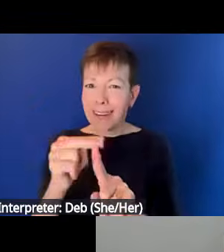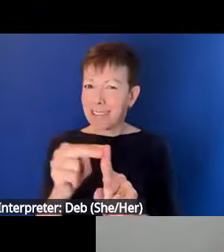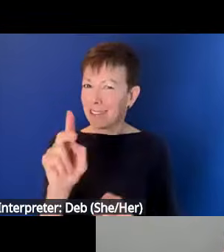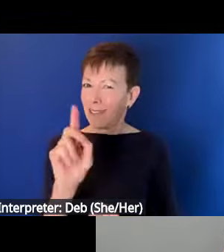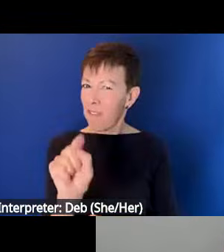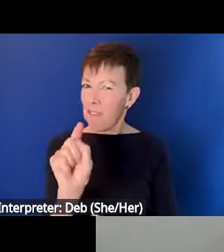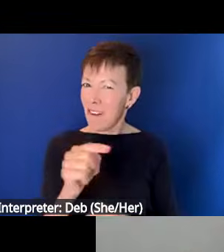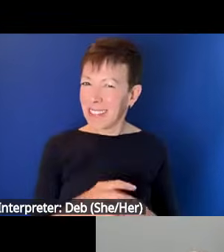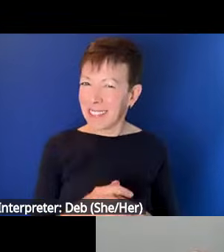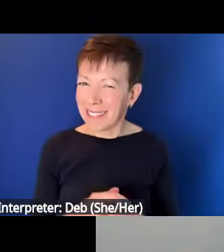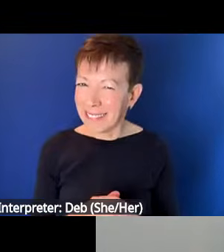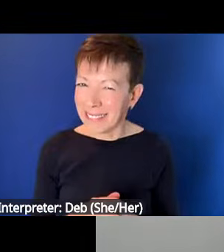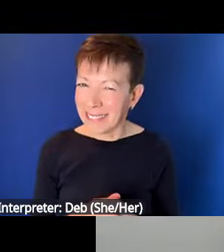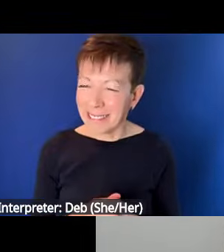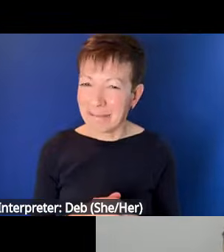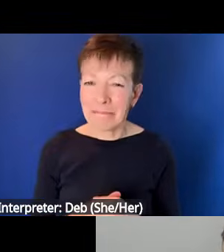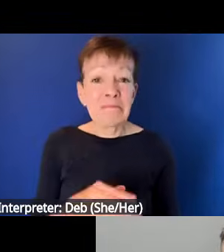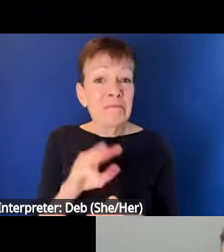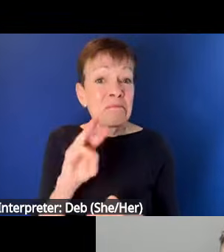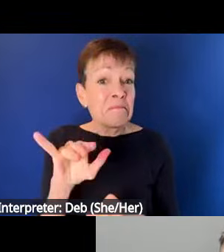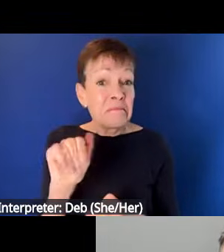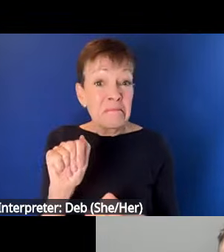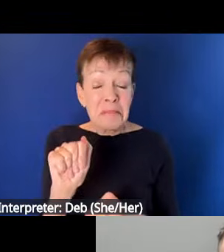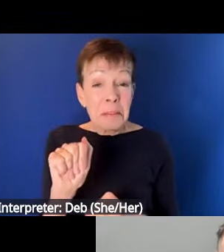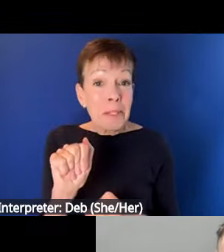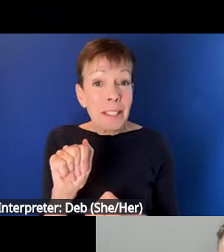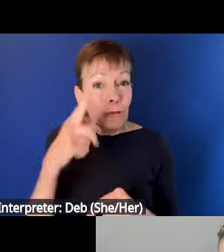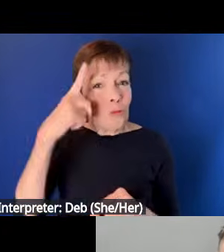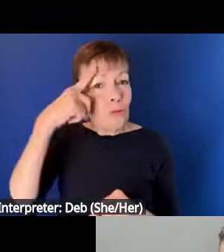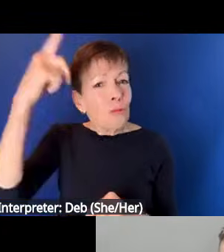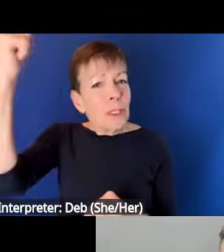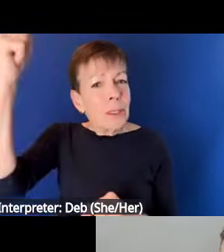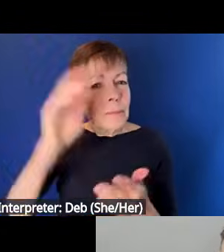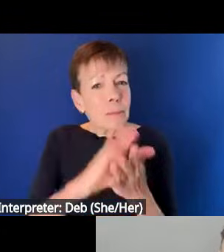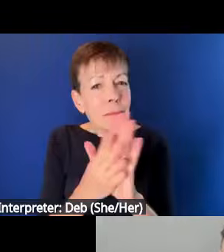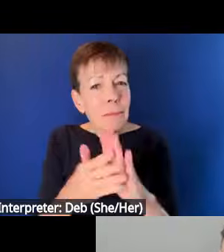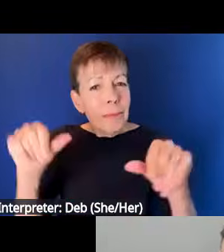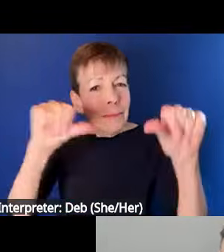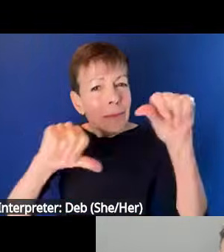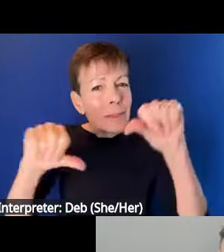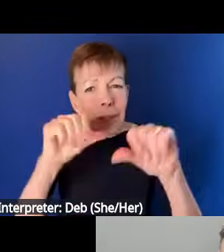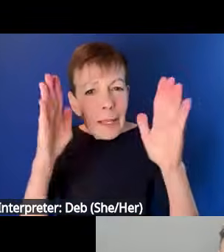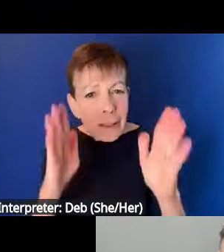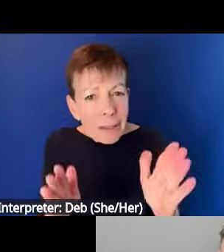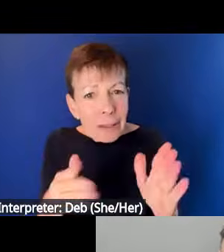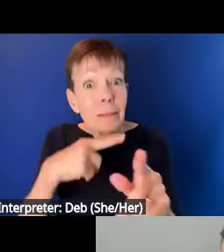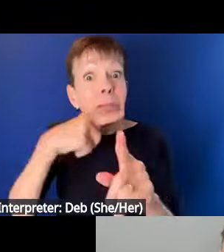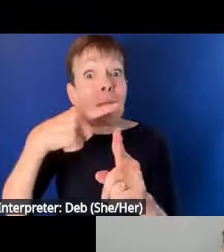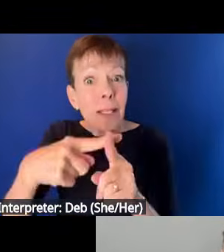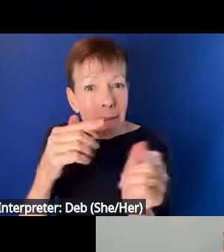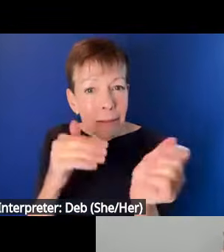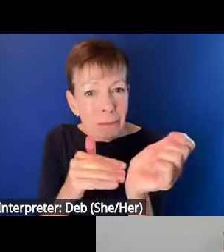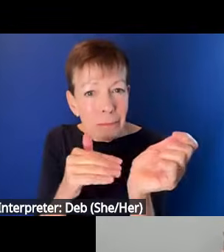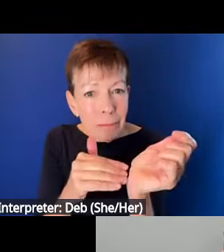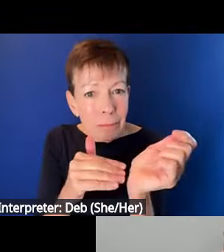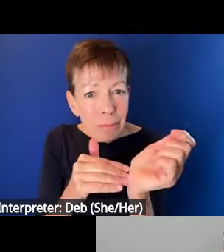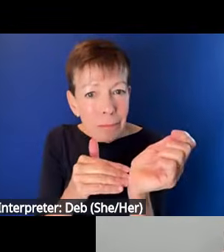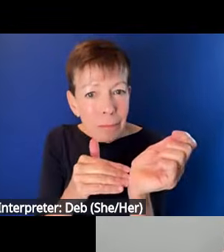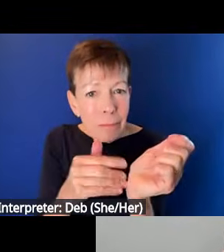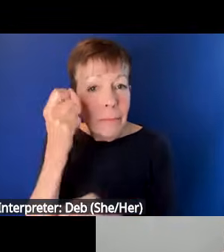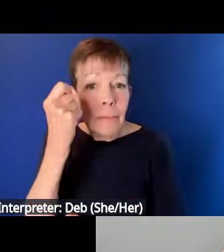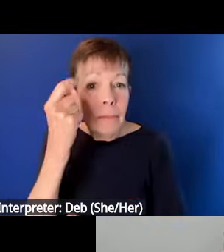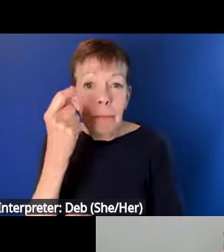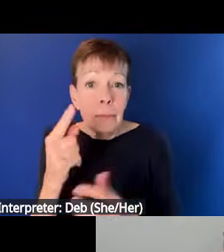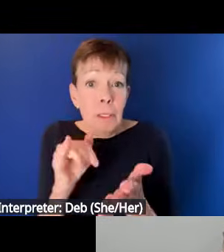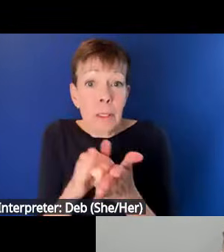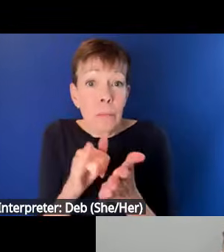Mia is capable of anything. She dreams of becoming a scientist and a doctor. But none of that can happen though